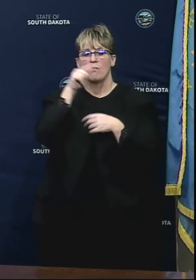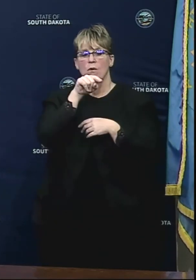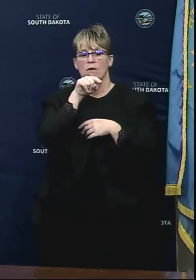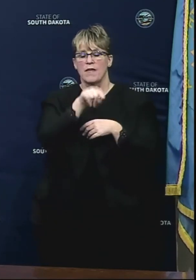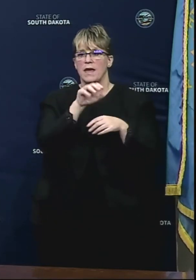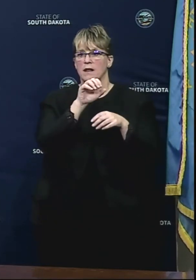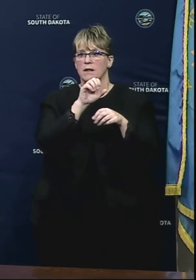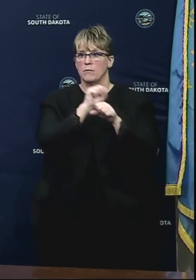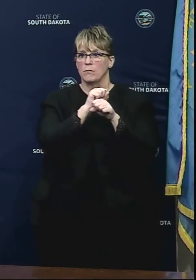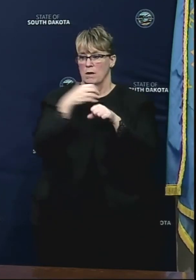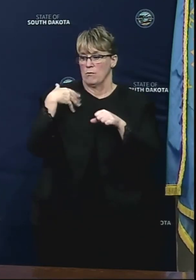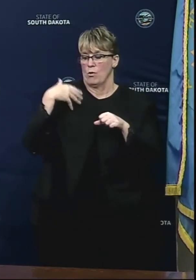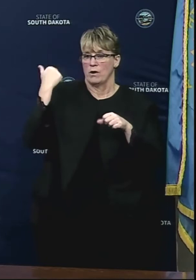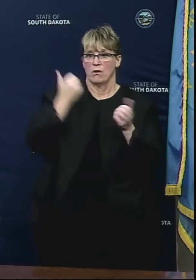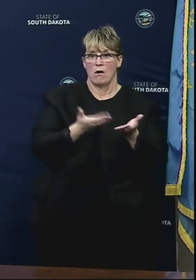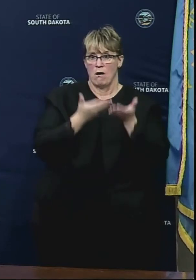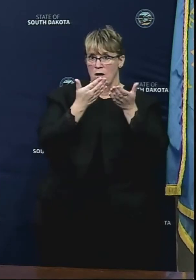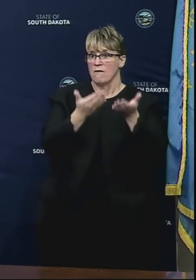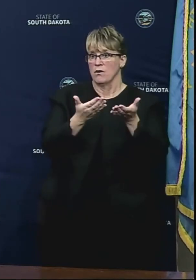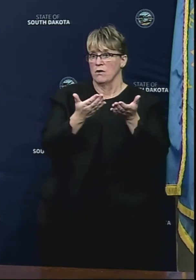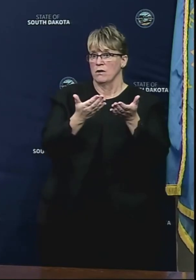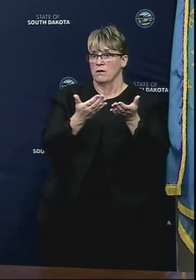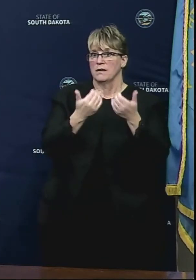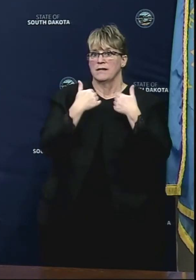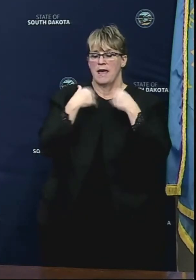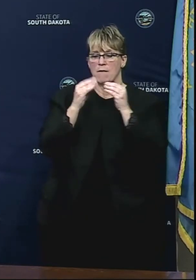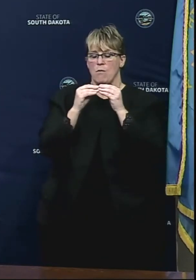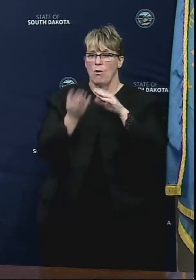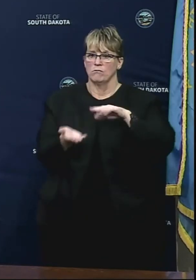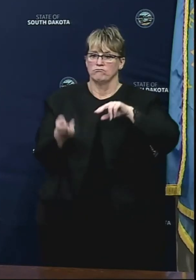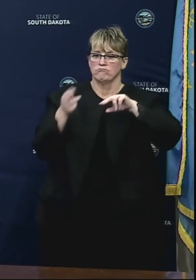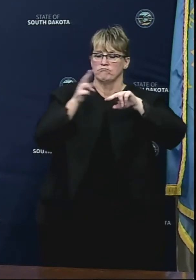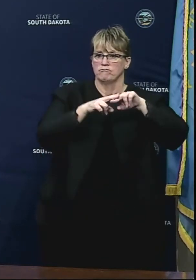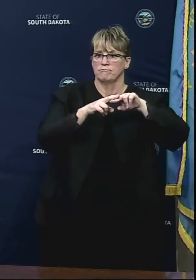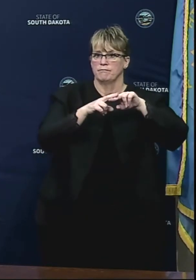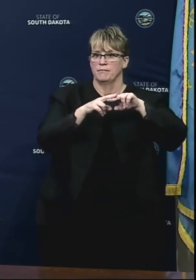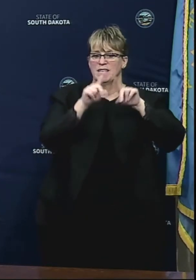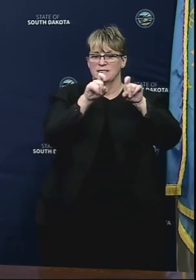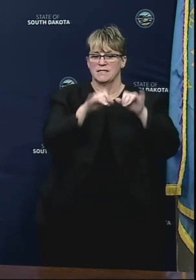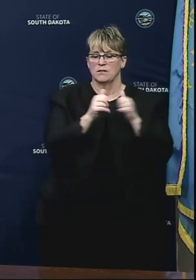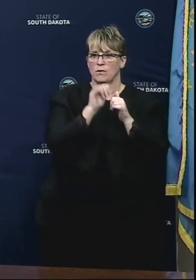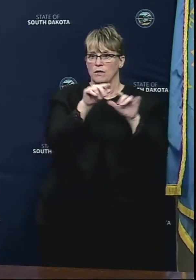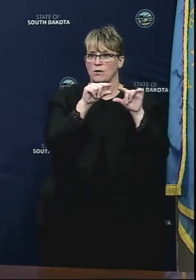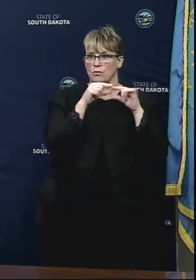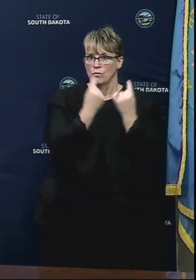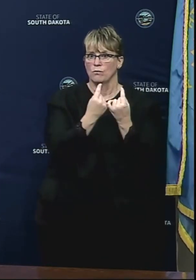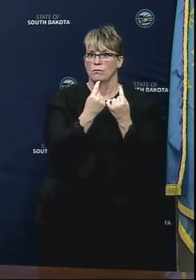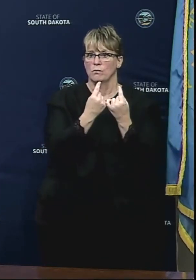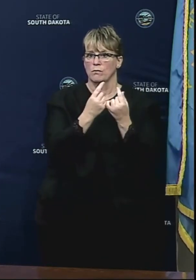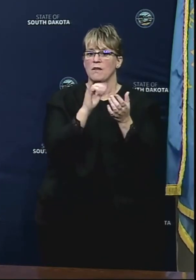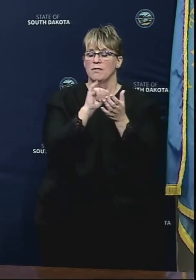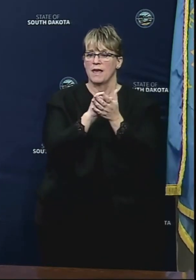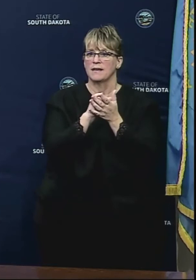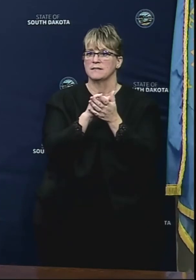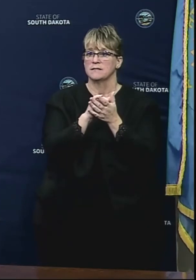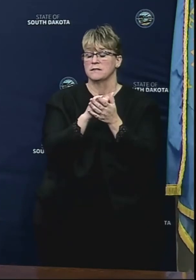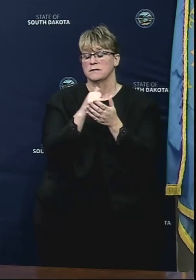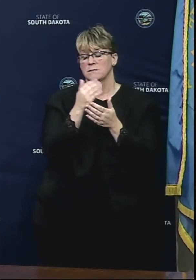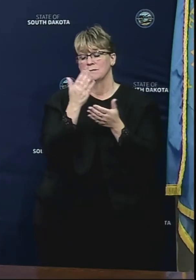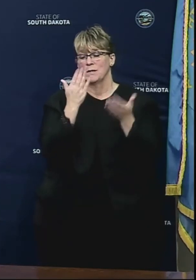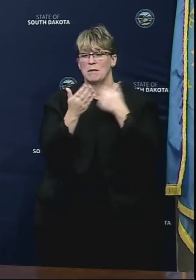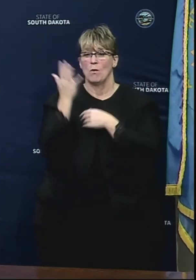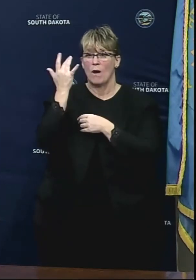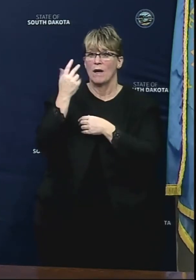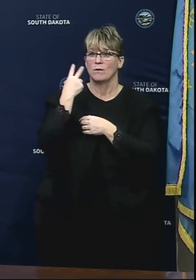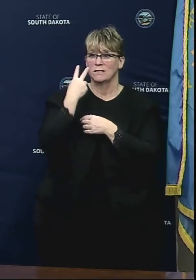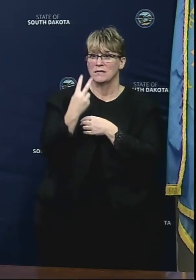that employer offered to do enhanced testing of that particular population, which is in part why we're seeing